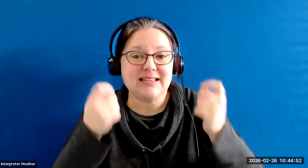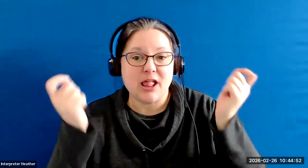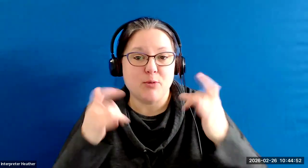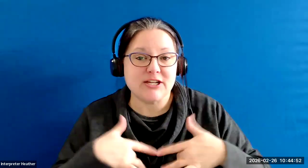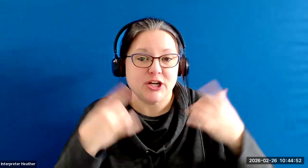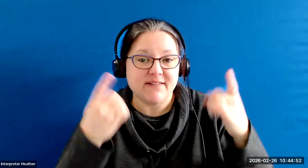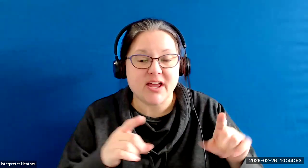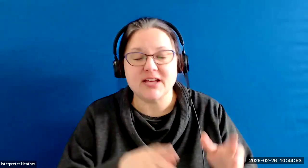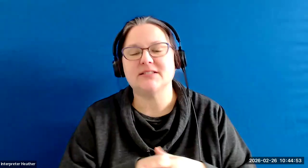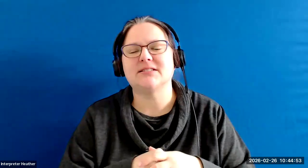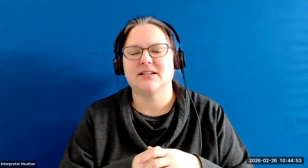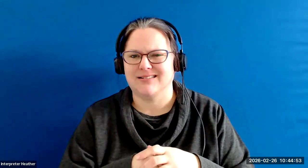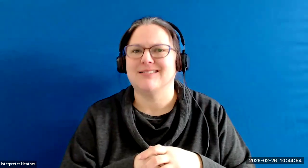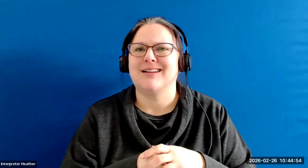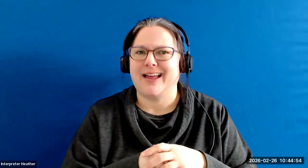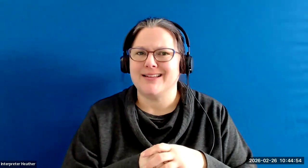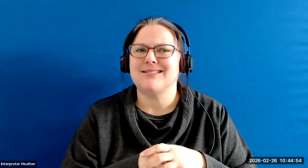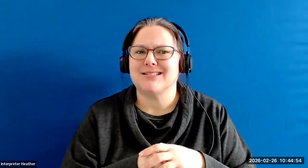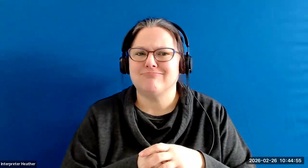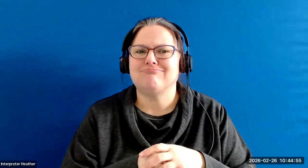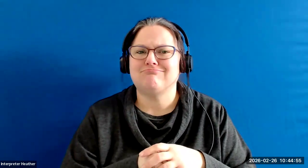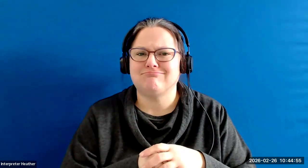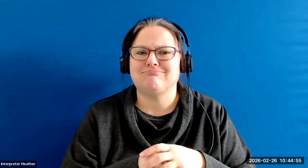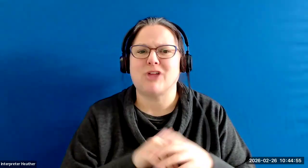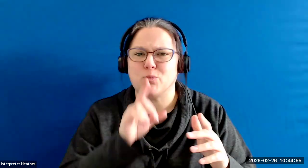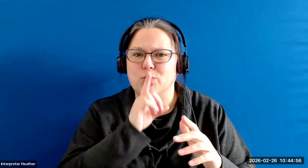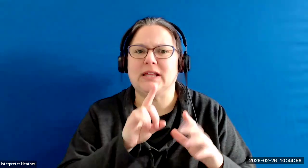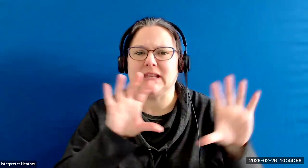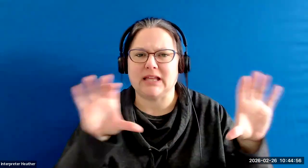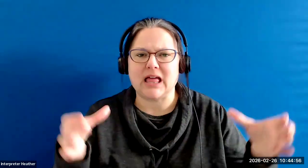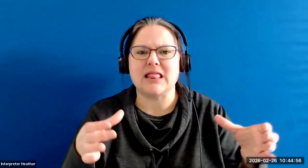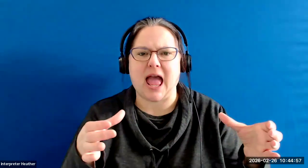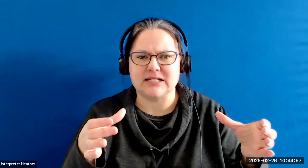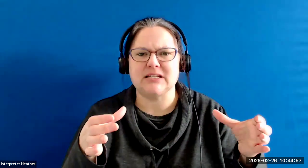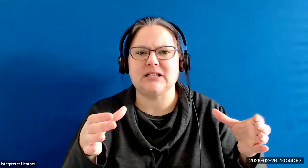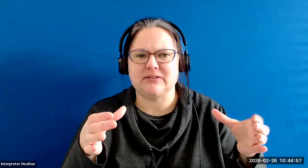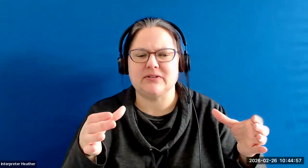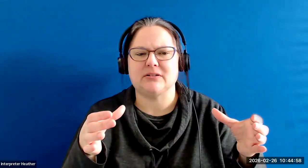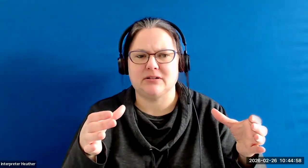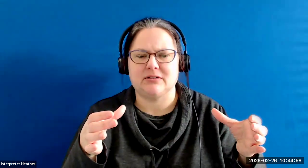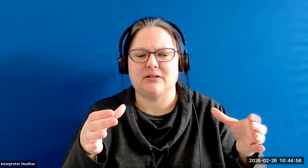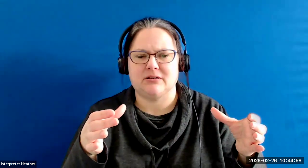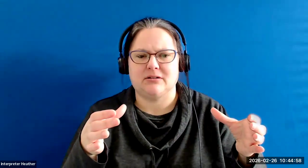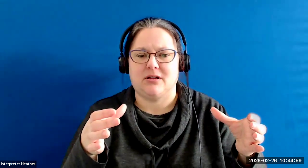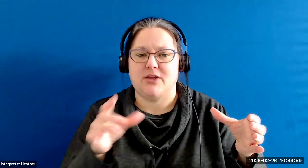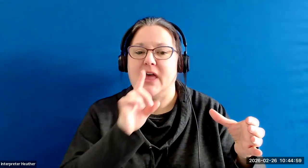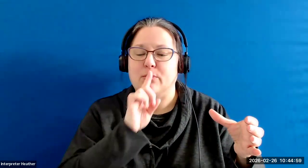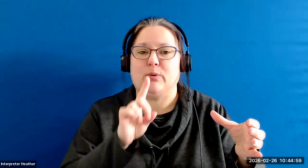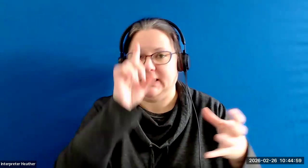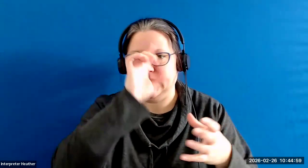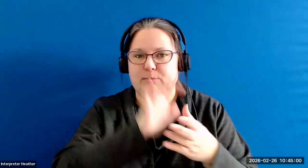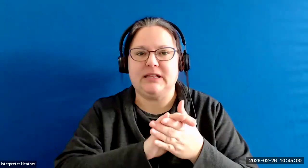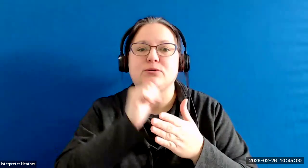and it's definitely a collective that is taking no one is